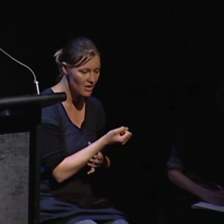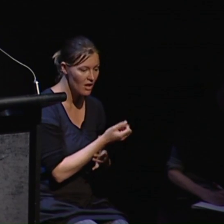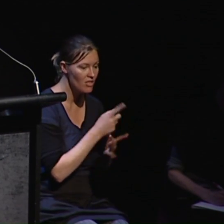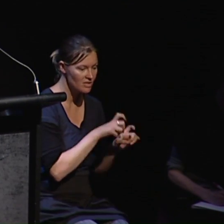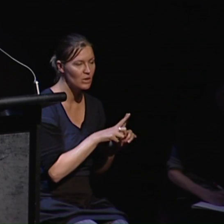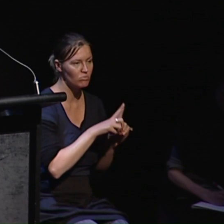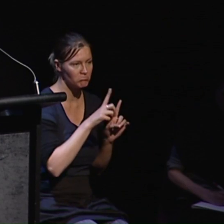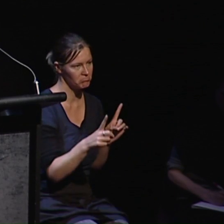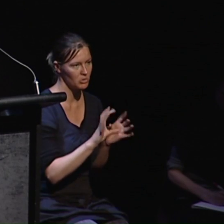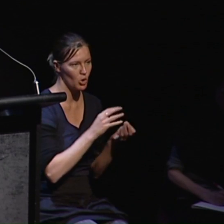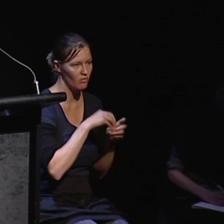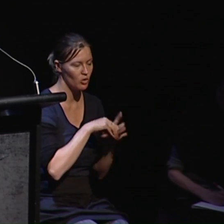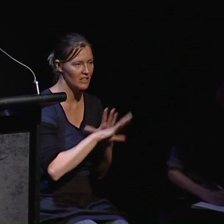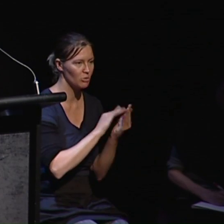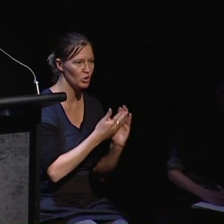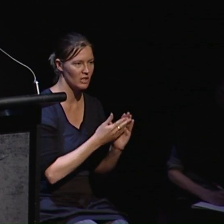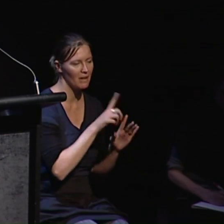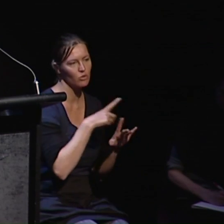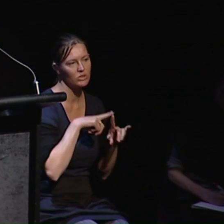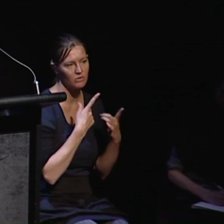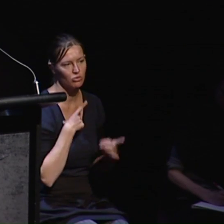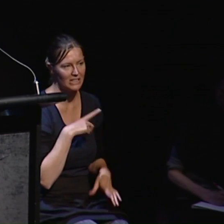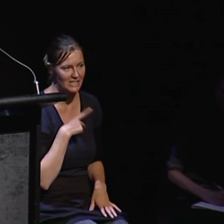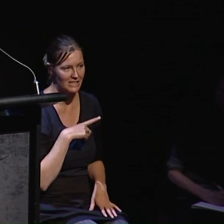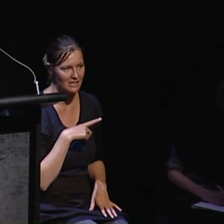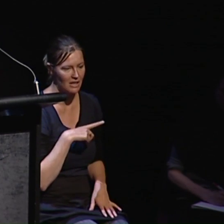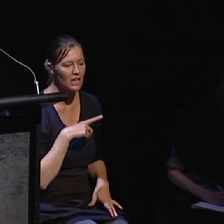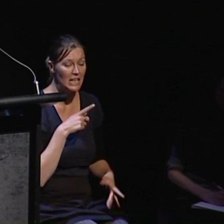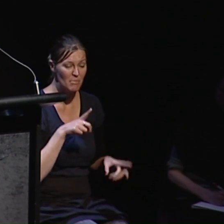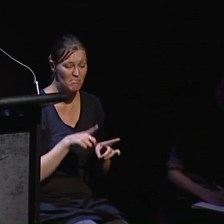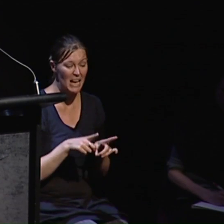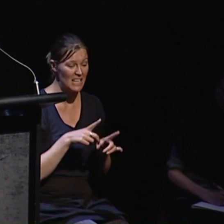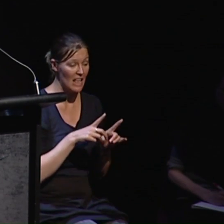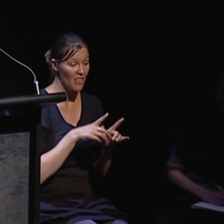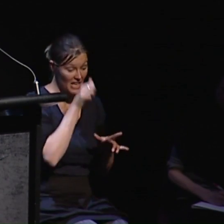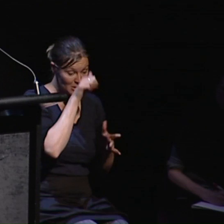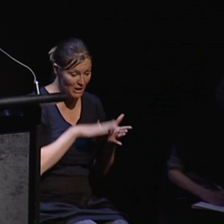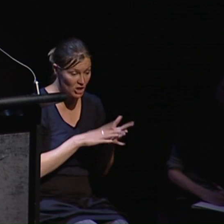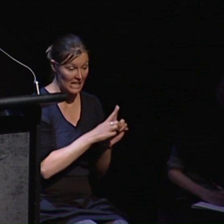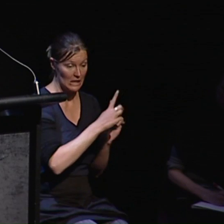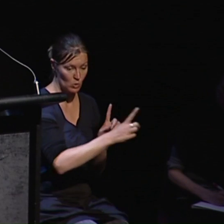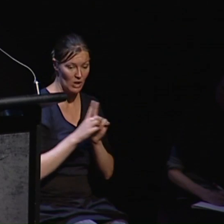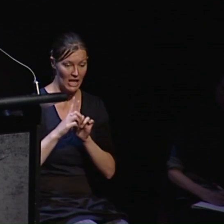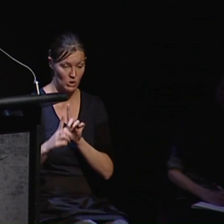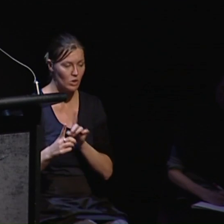community for other reasons and have a different experience, but the experience of being excluded remains the same.